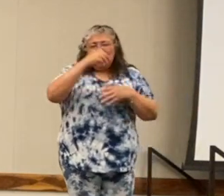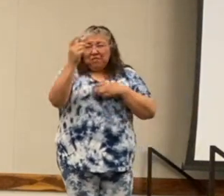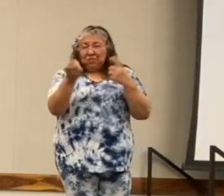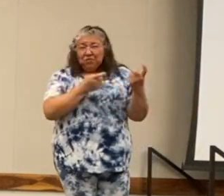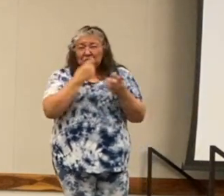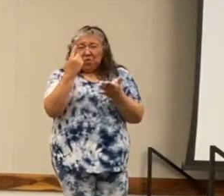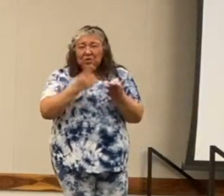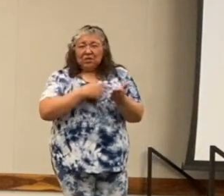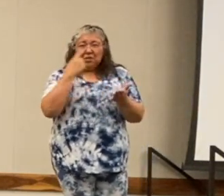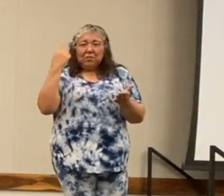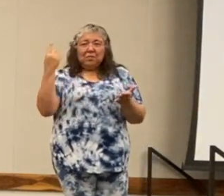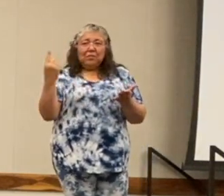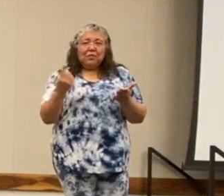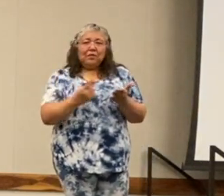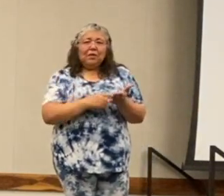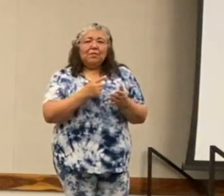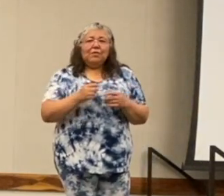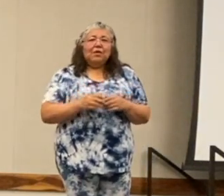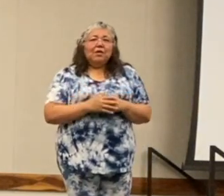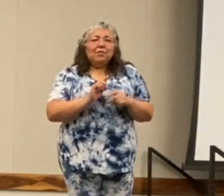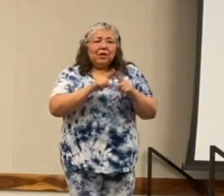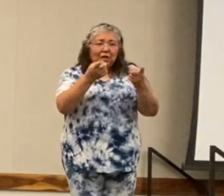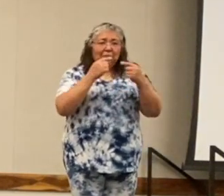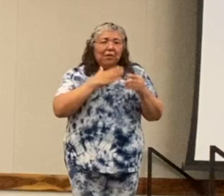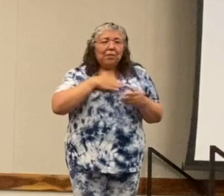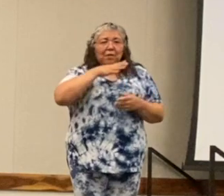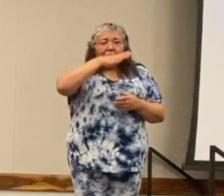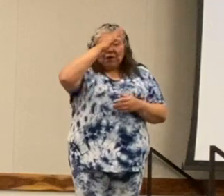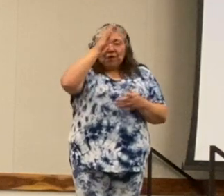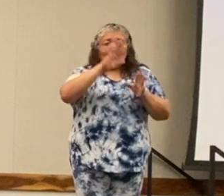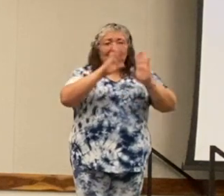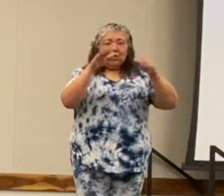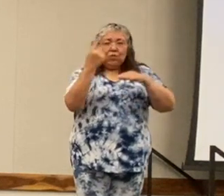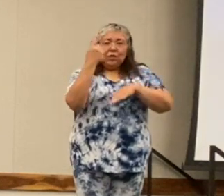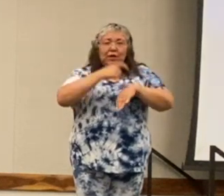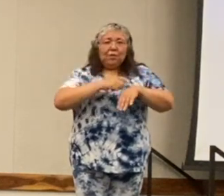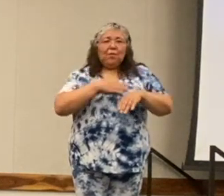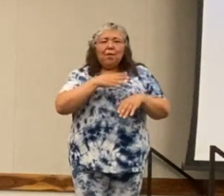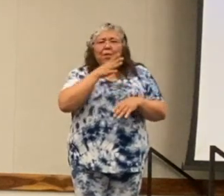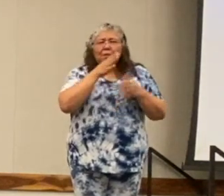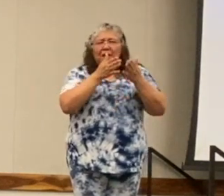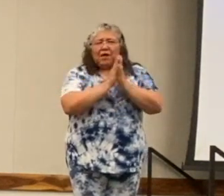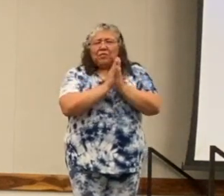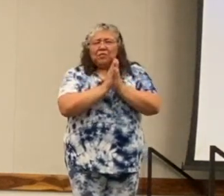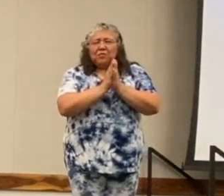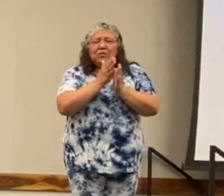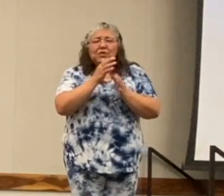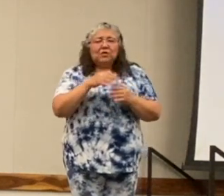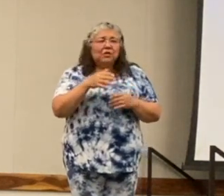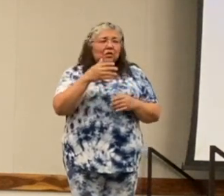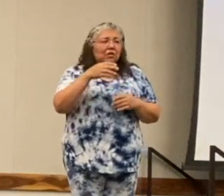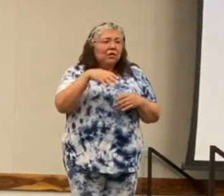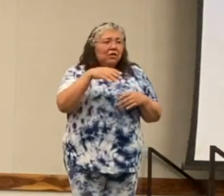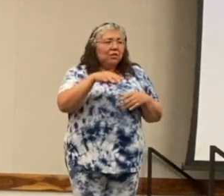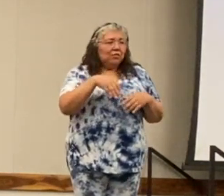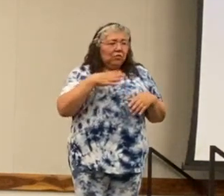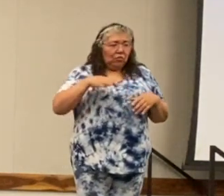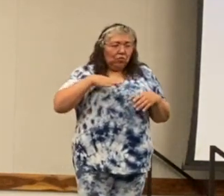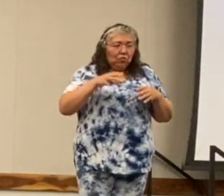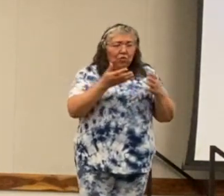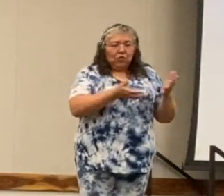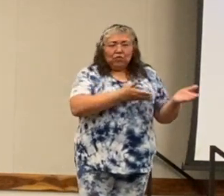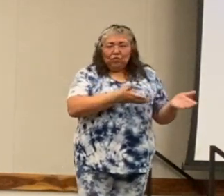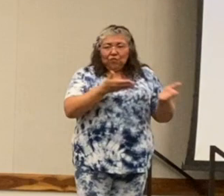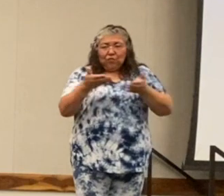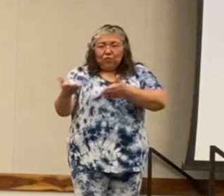but I came over to my parents' house one time, and my mom asked him to take the laundry downstairs. And Tim